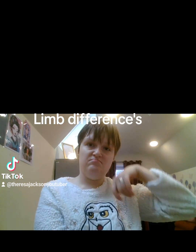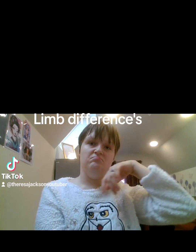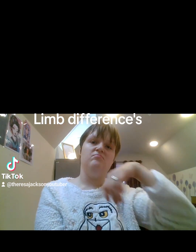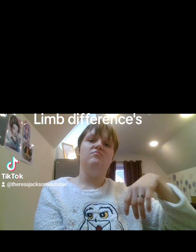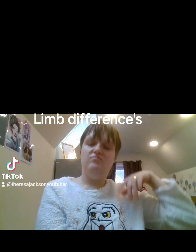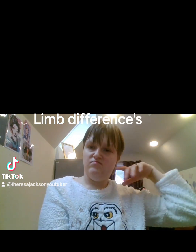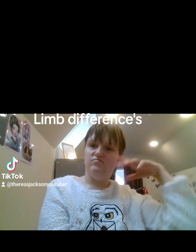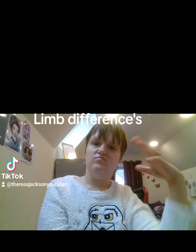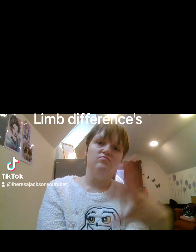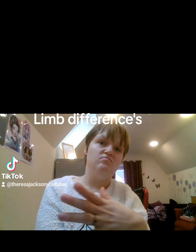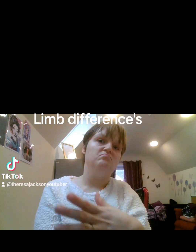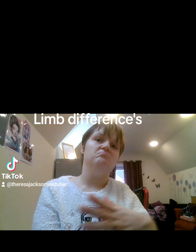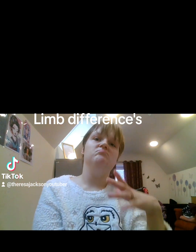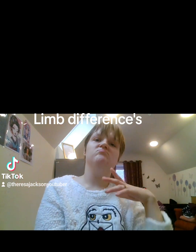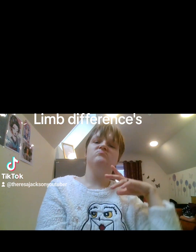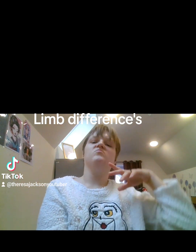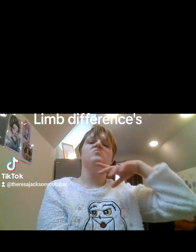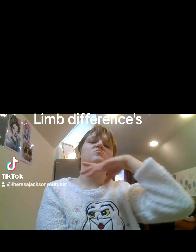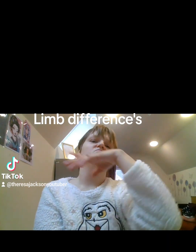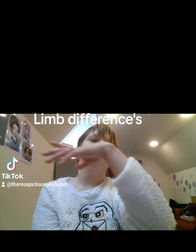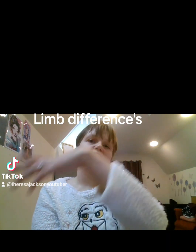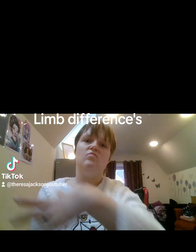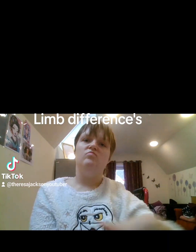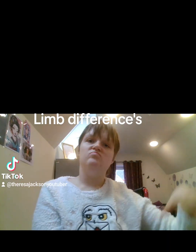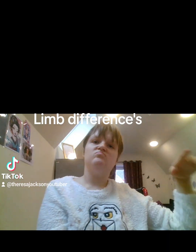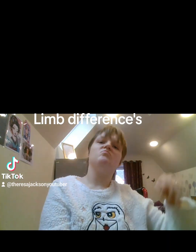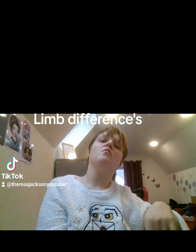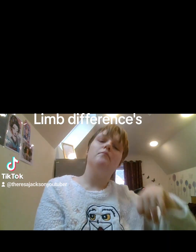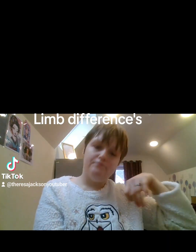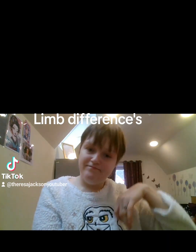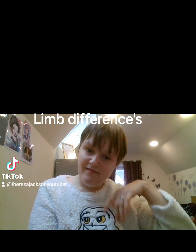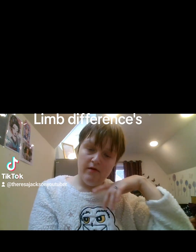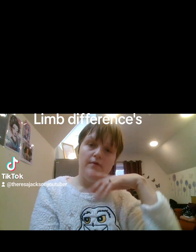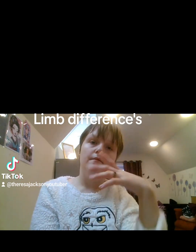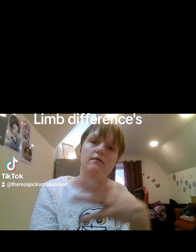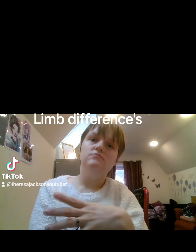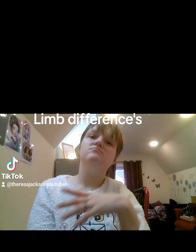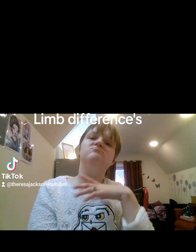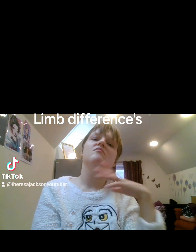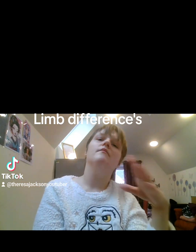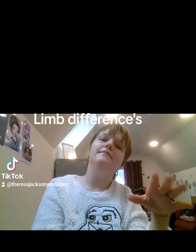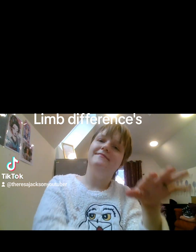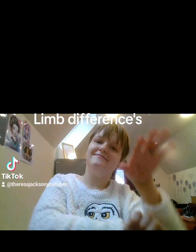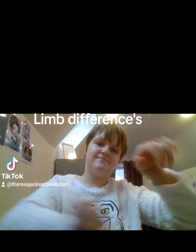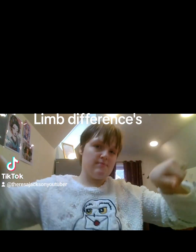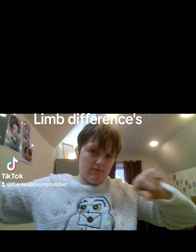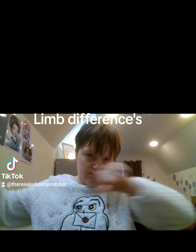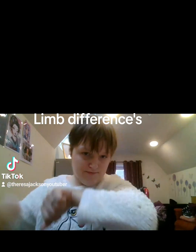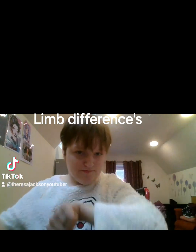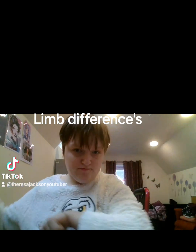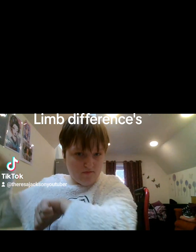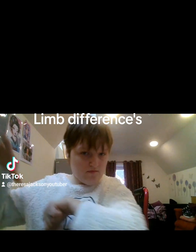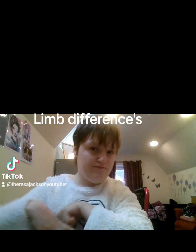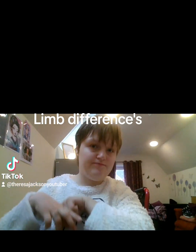congenital or acquired through various medical conditions or accidents. It's important